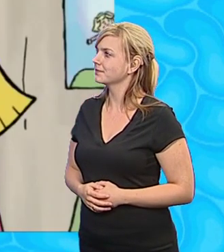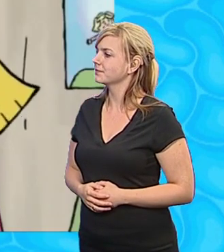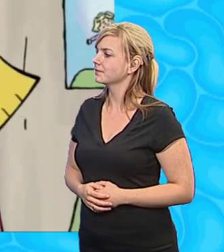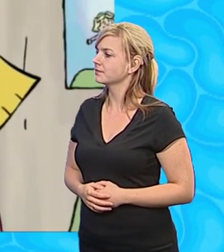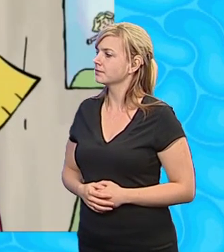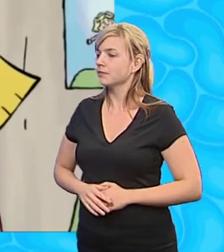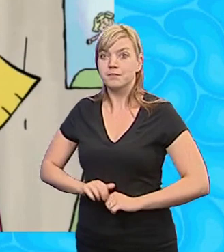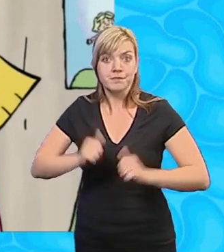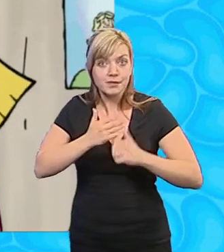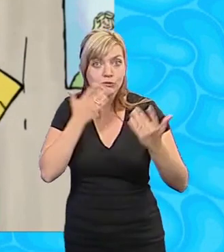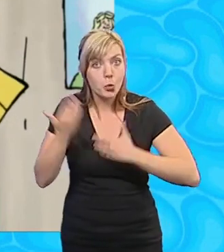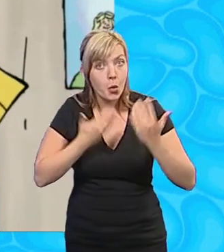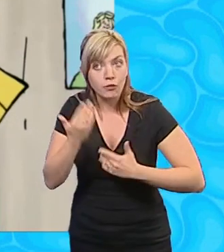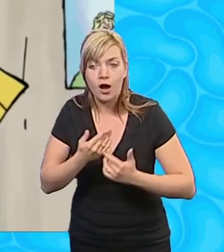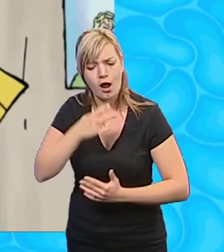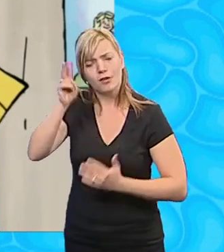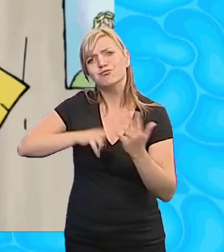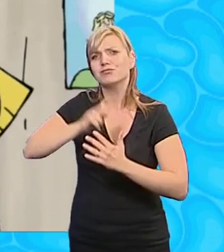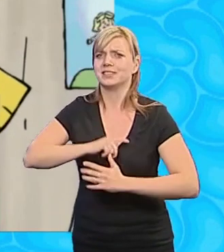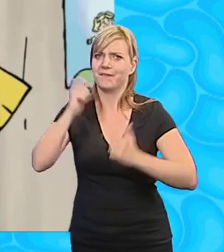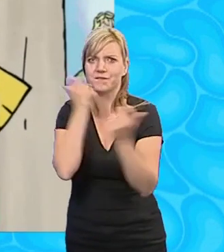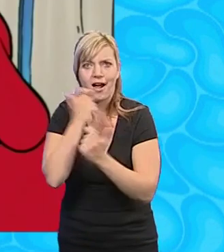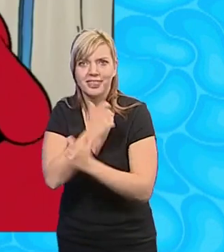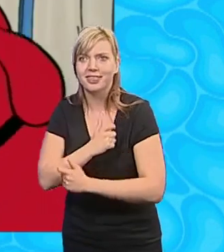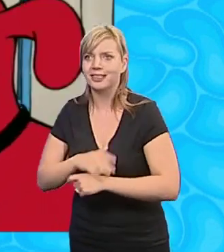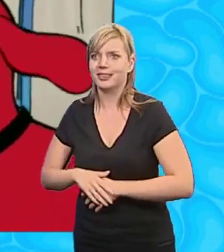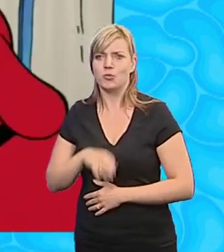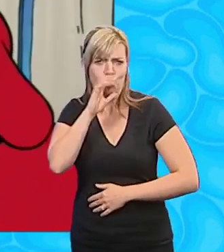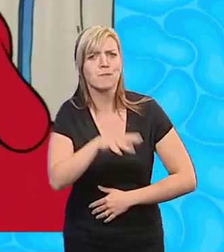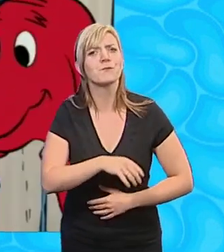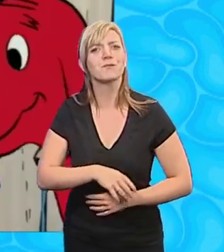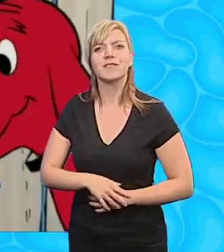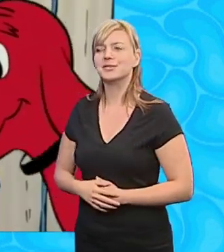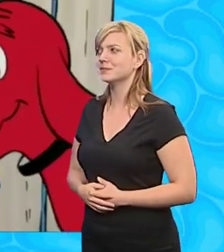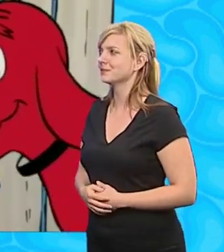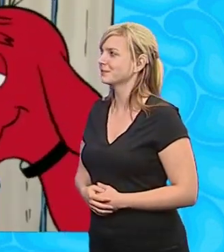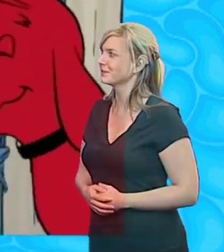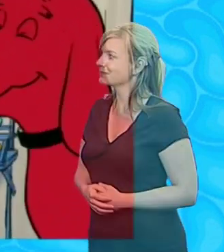That was a great story. Isn't reading fun? No.